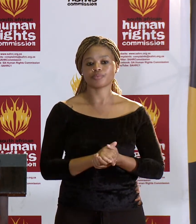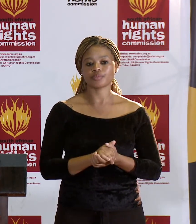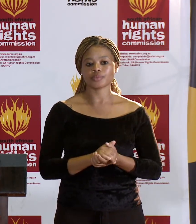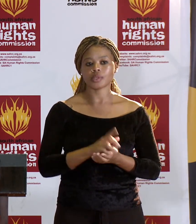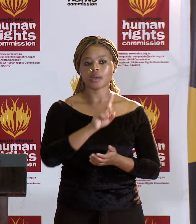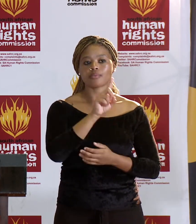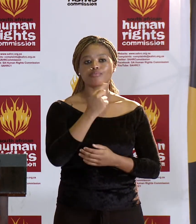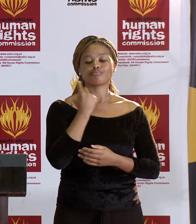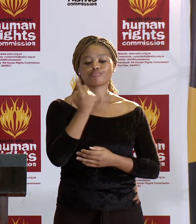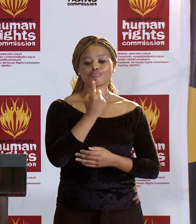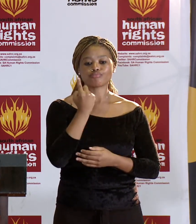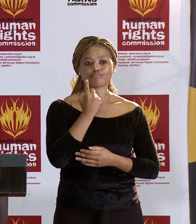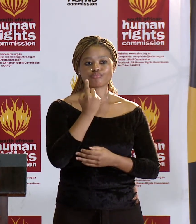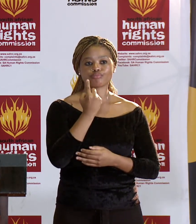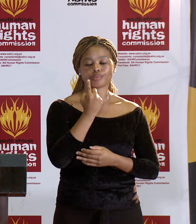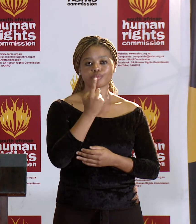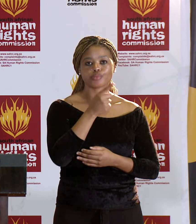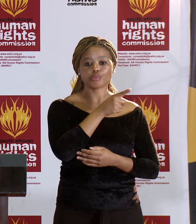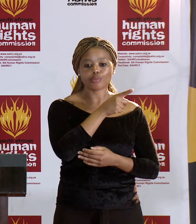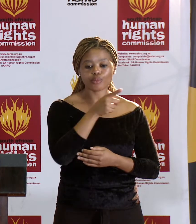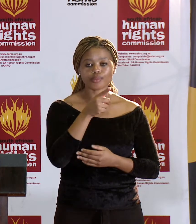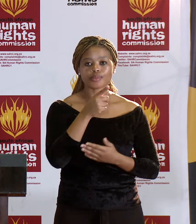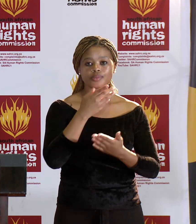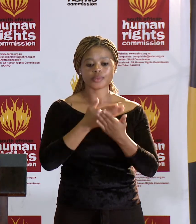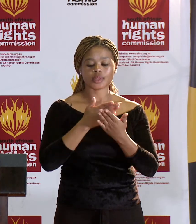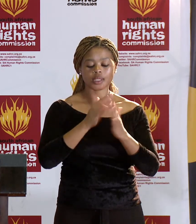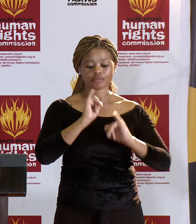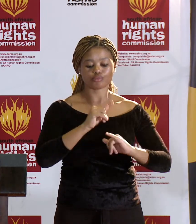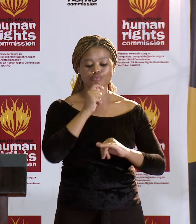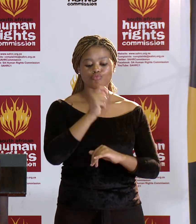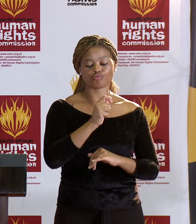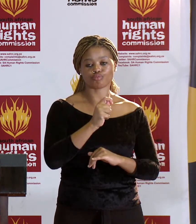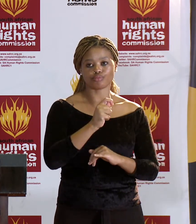but only you can stay true to it.